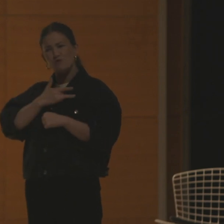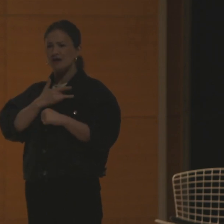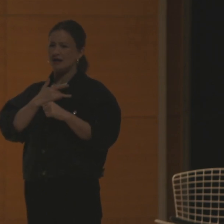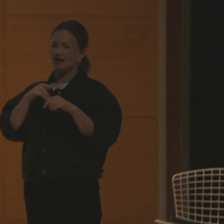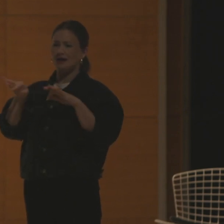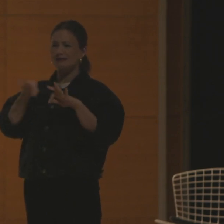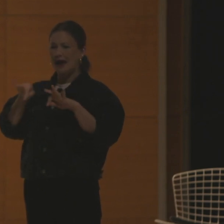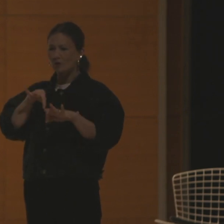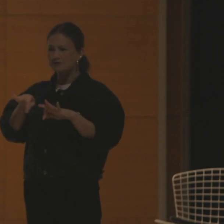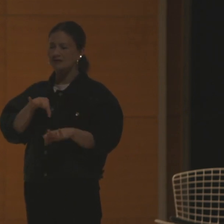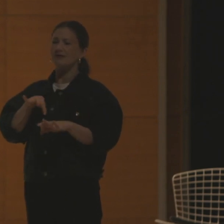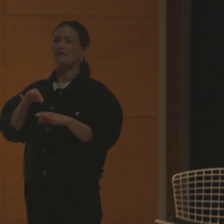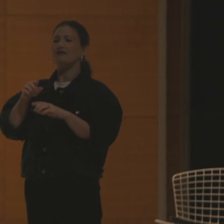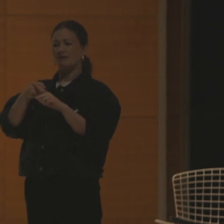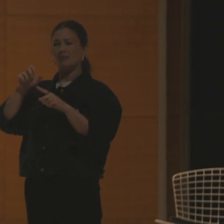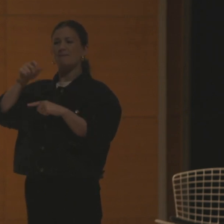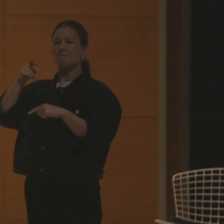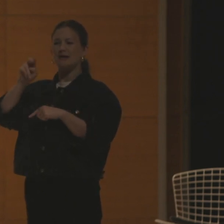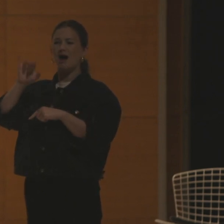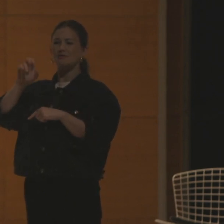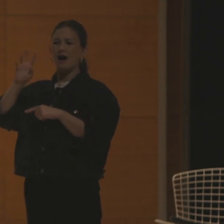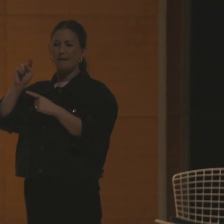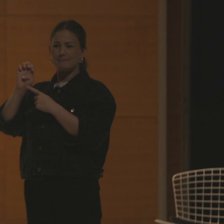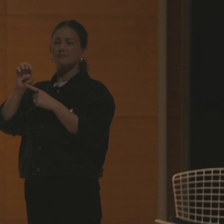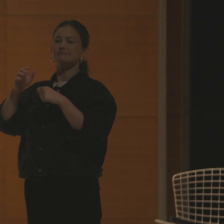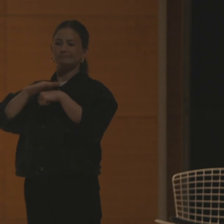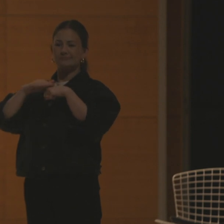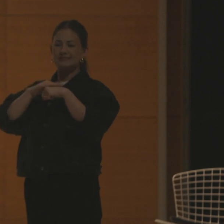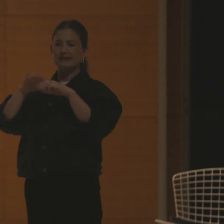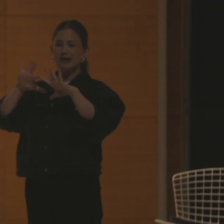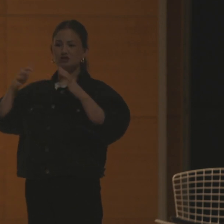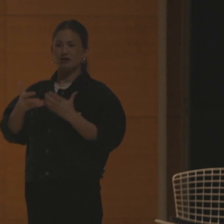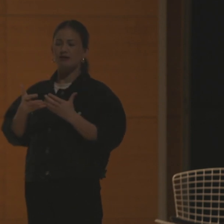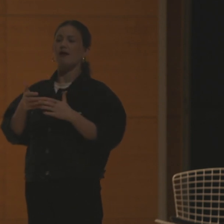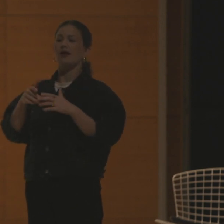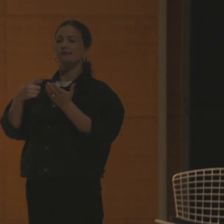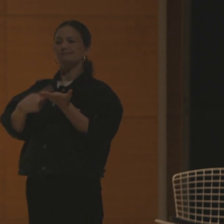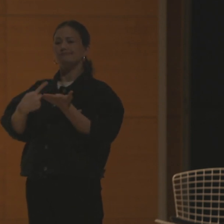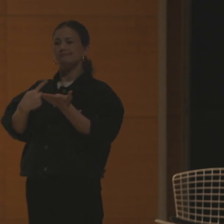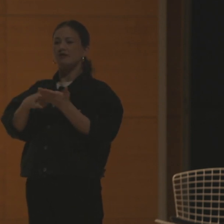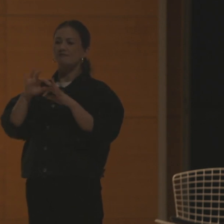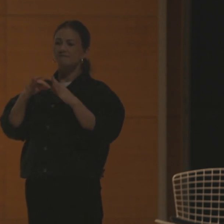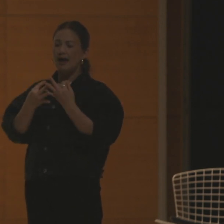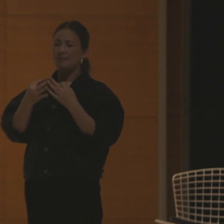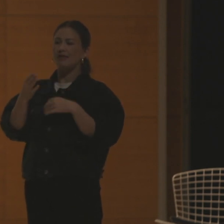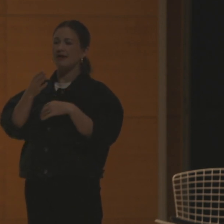of a member of the Penobscot Nation in today's America, as well as a wrenching meditation on family and familial